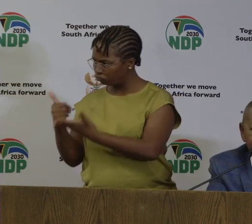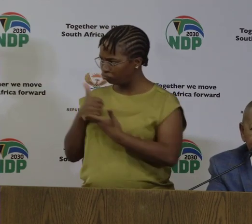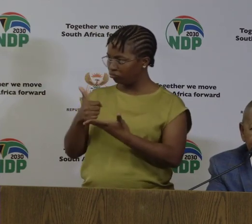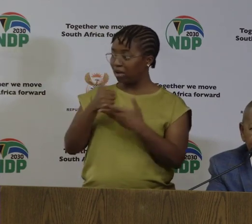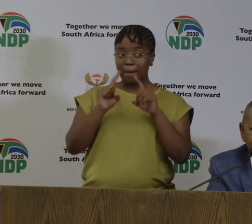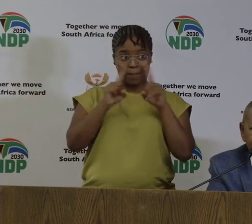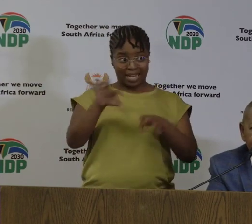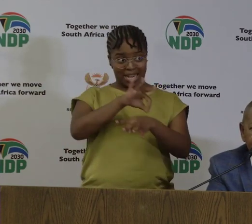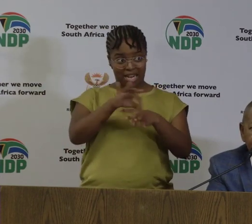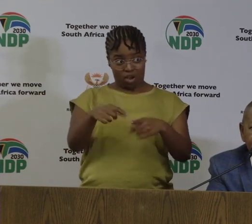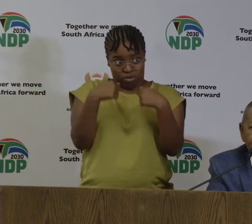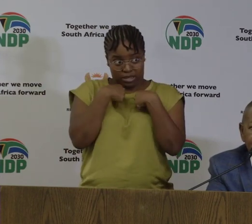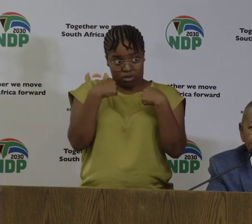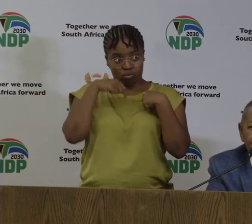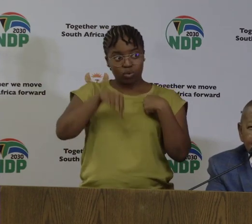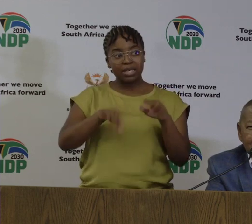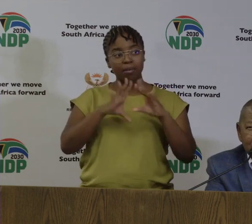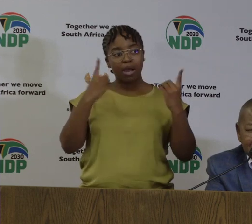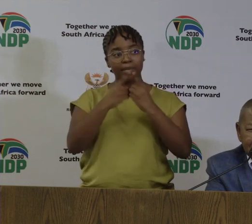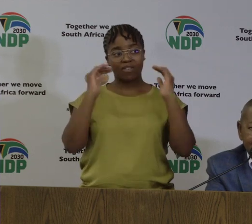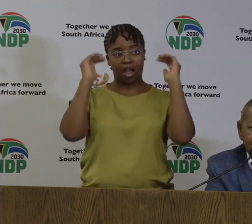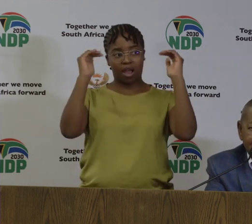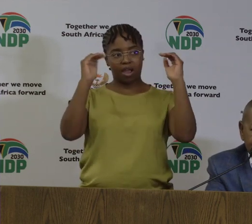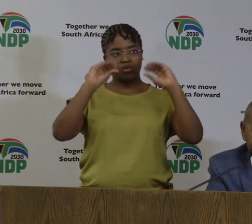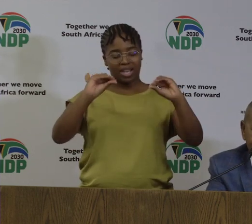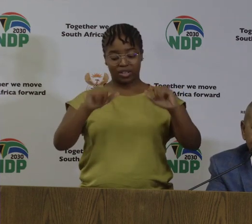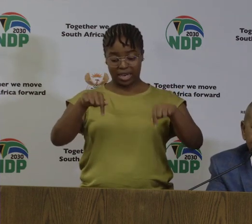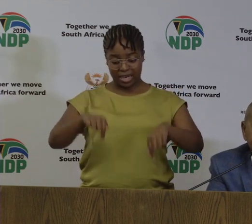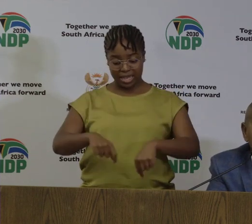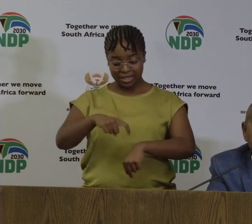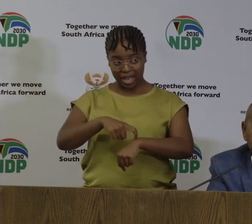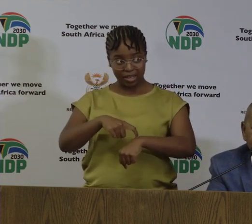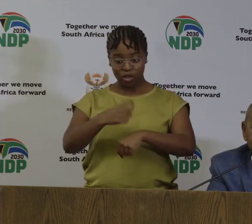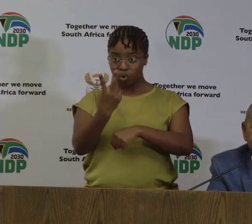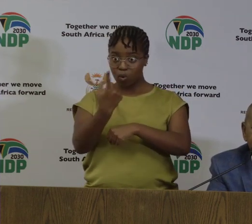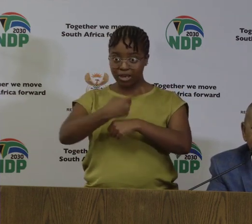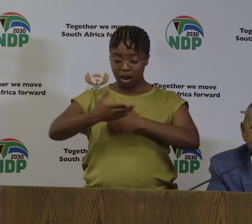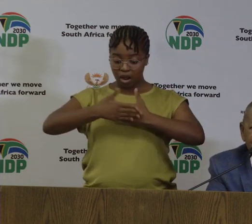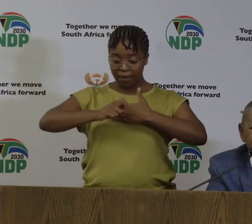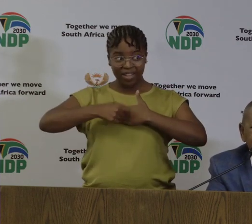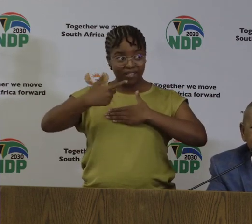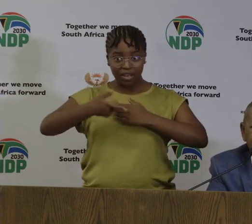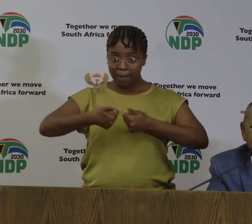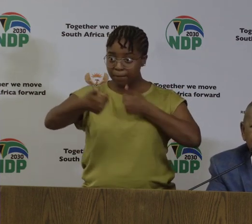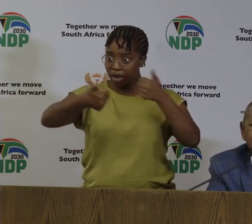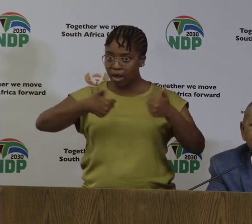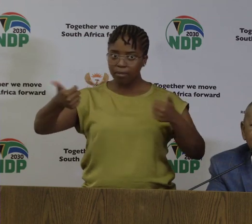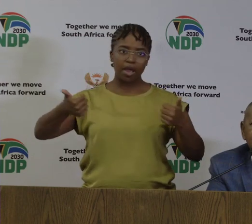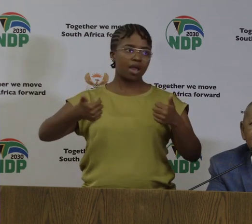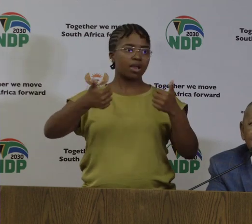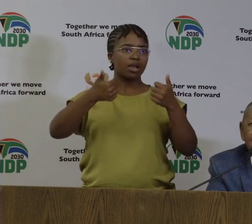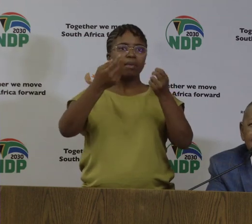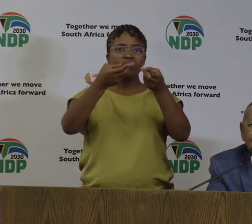zethu njengomnyango ukuthi uma sekudlulela isikhathi sekubuyelwa emanyuvesi